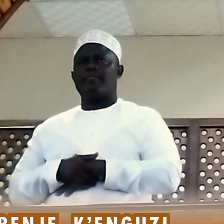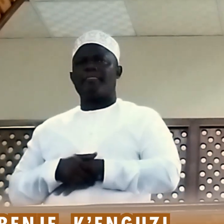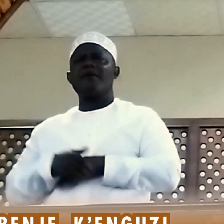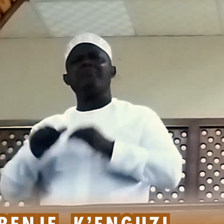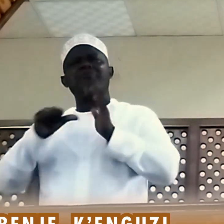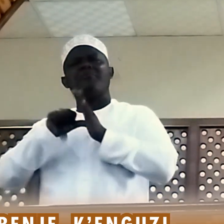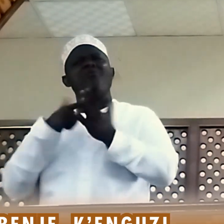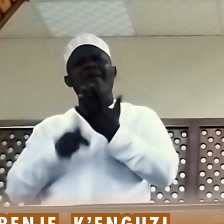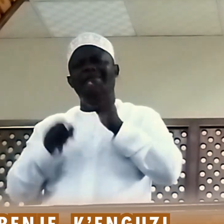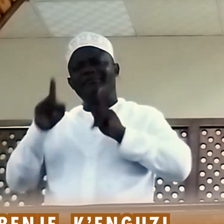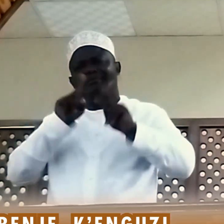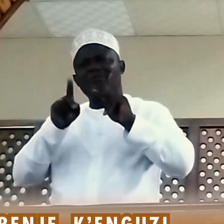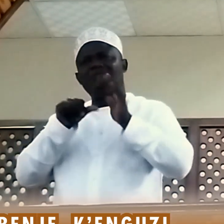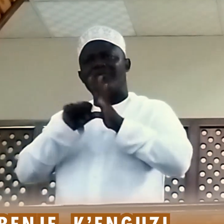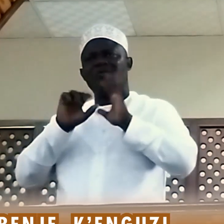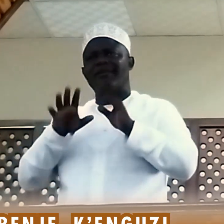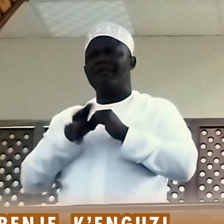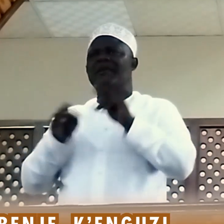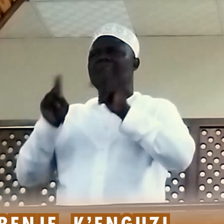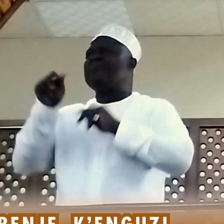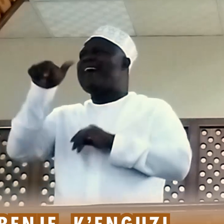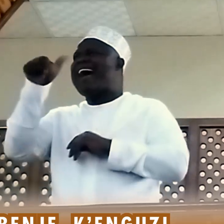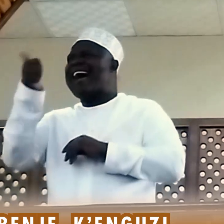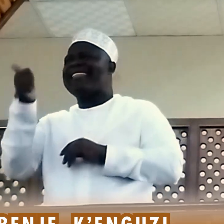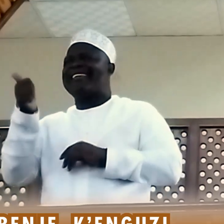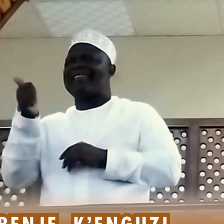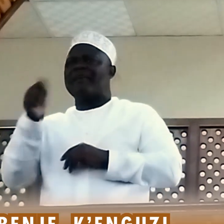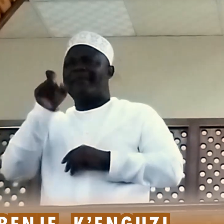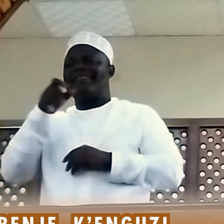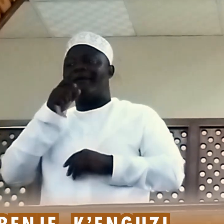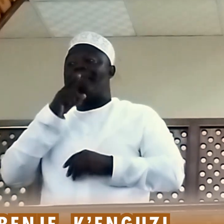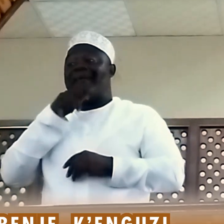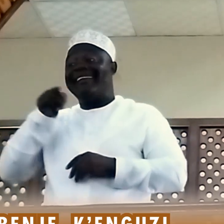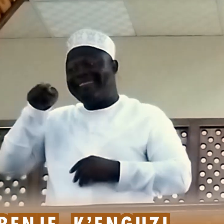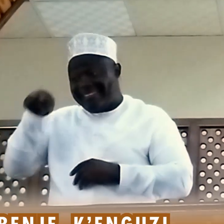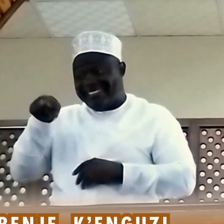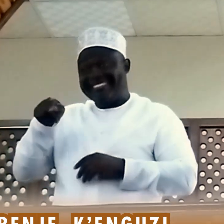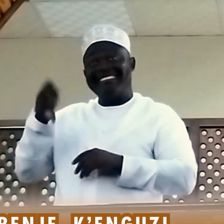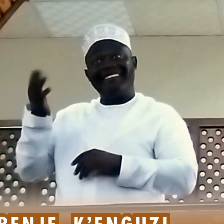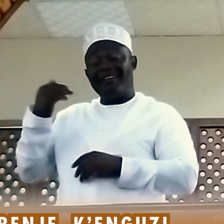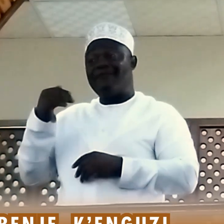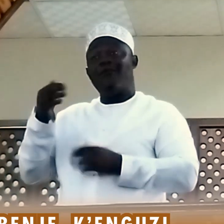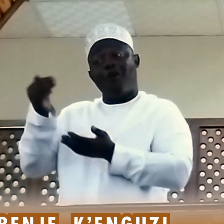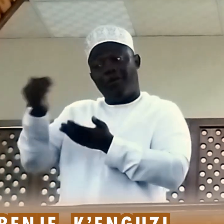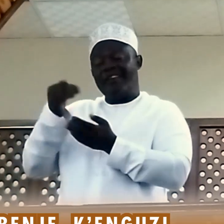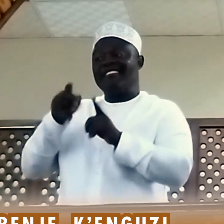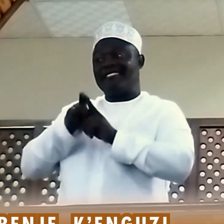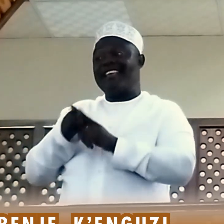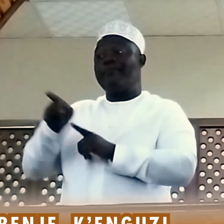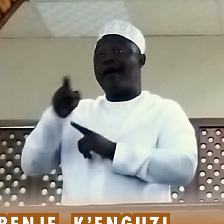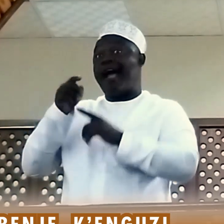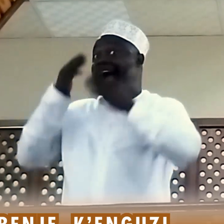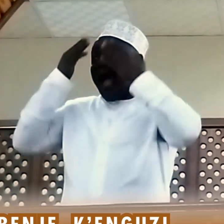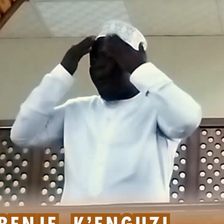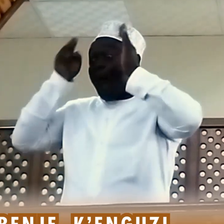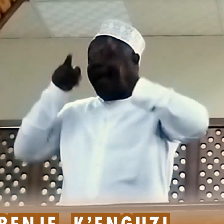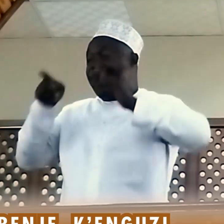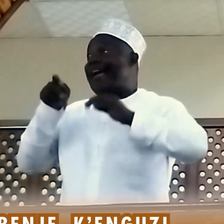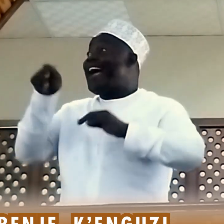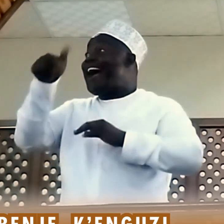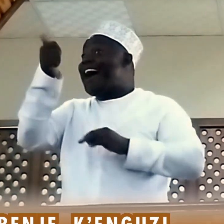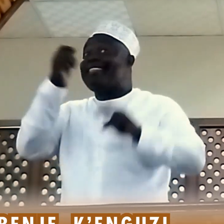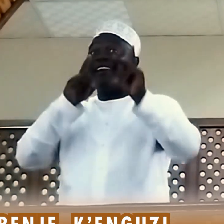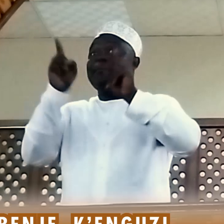abantu babadde ki ng'alinga ayogera ku bantu b'egindi naye nga gwayogerako y'oyo eyabaddewo era ye yeetegeera ate bano abalala bo tebaakola